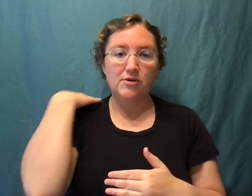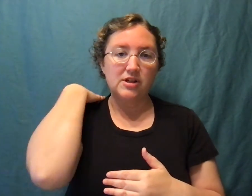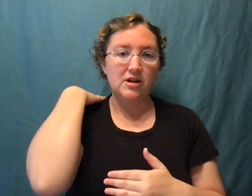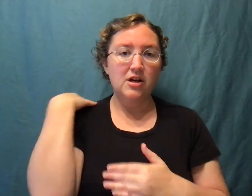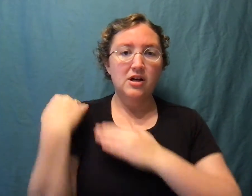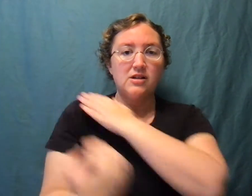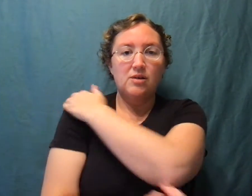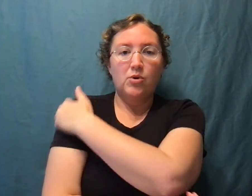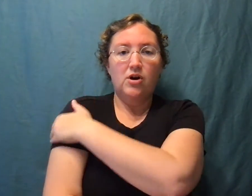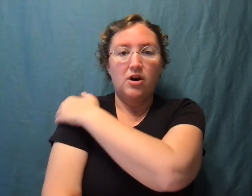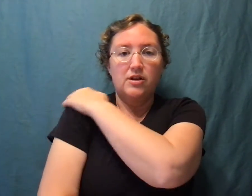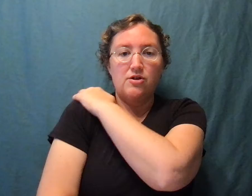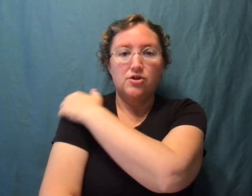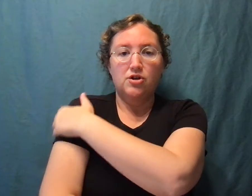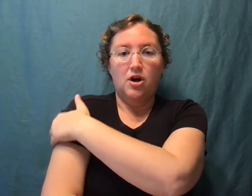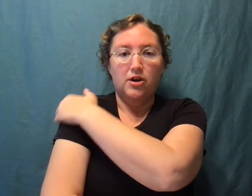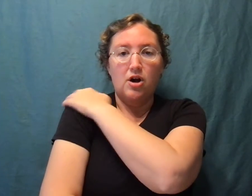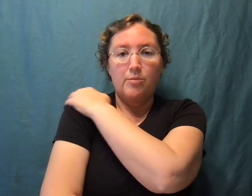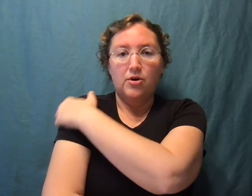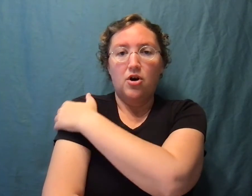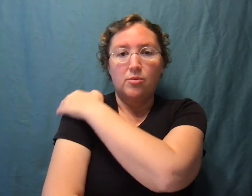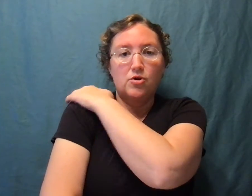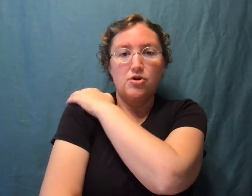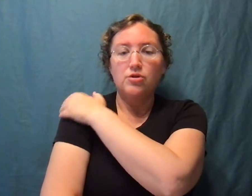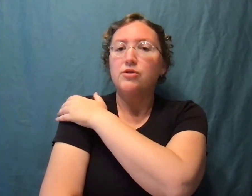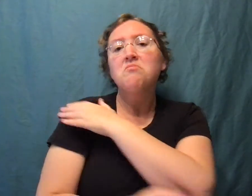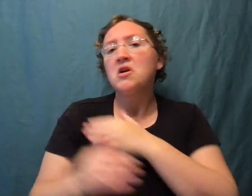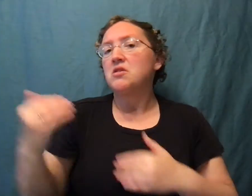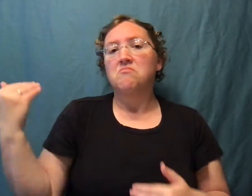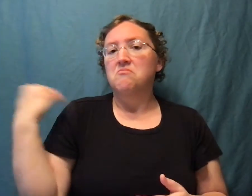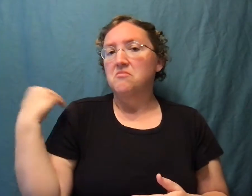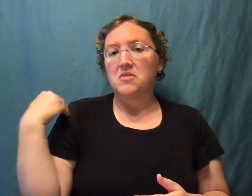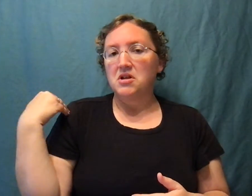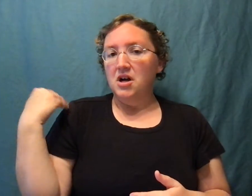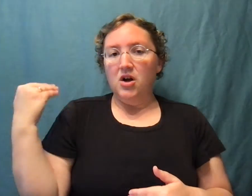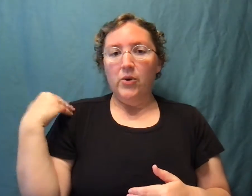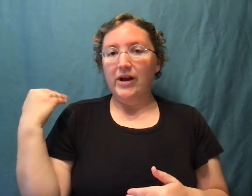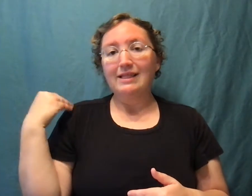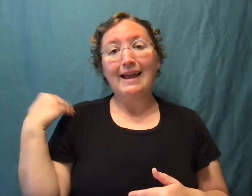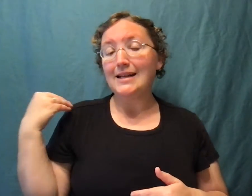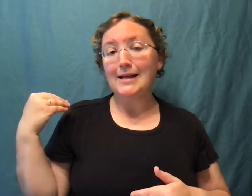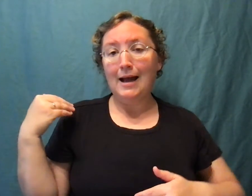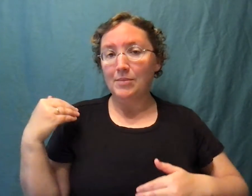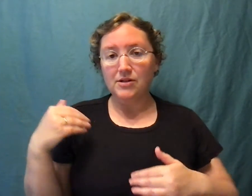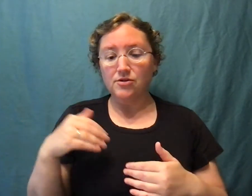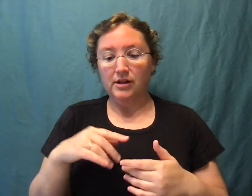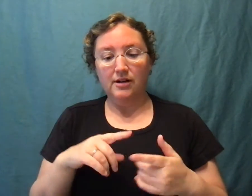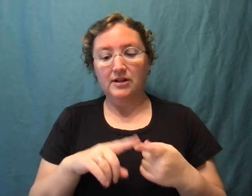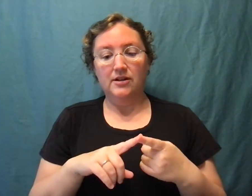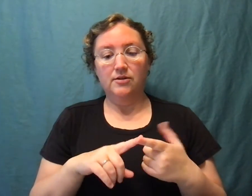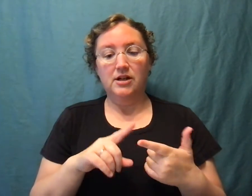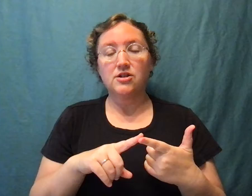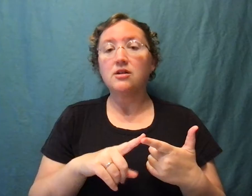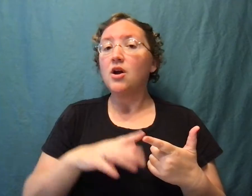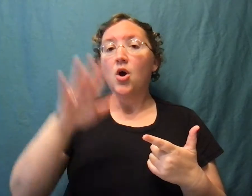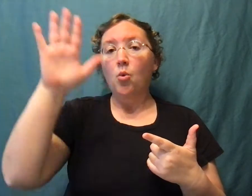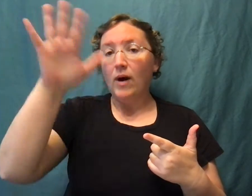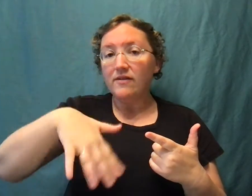person somewhere on their upper arm or shoulder. A quick light tap is usually enough to get their attention. Waving